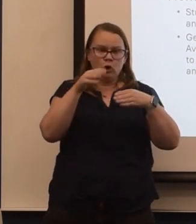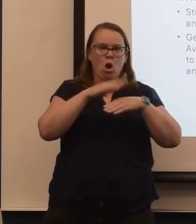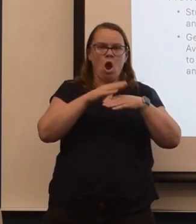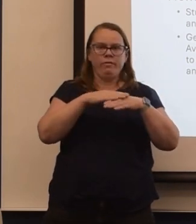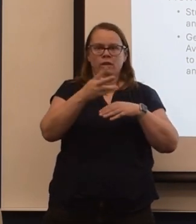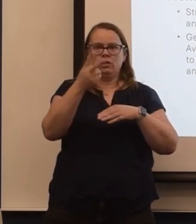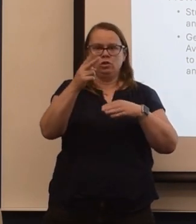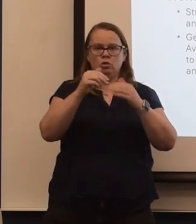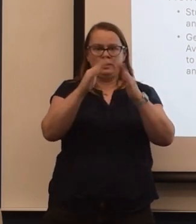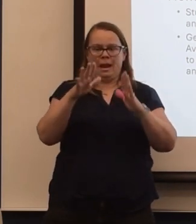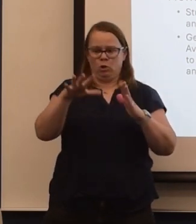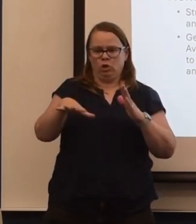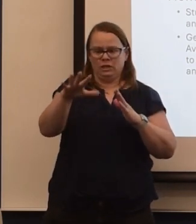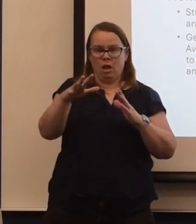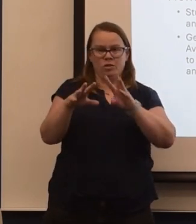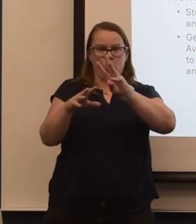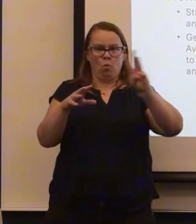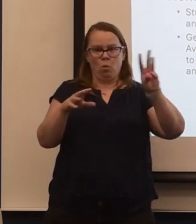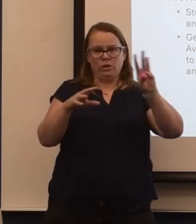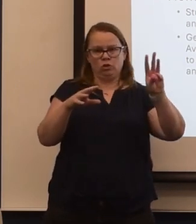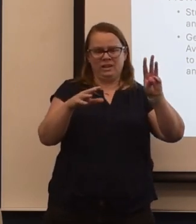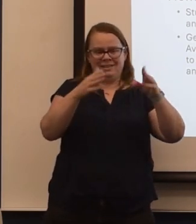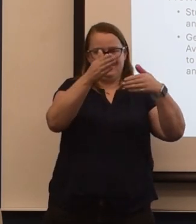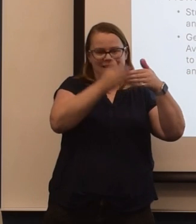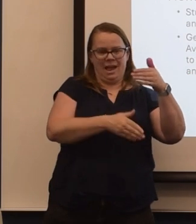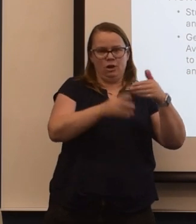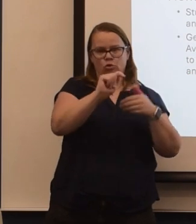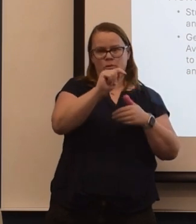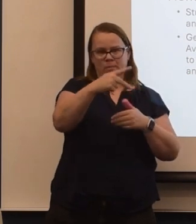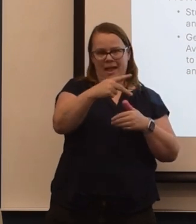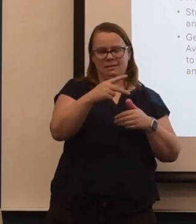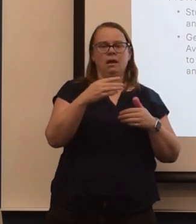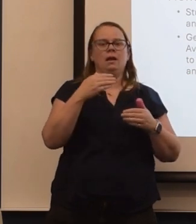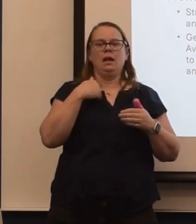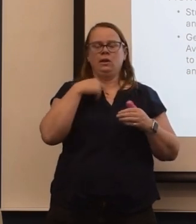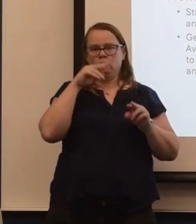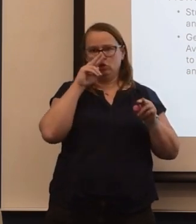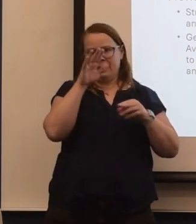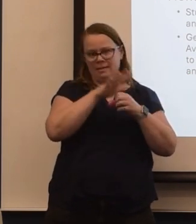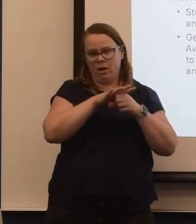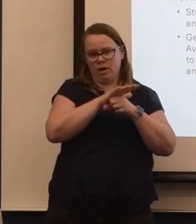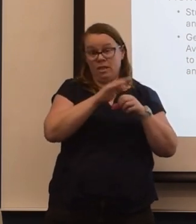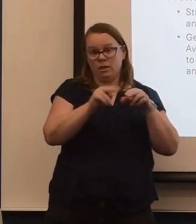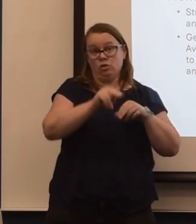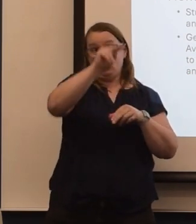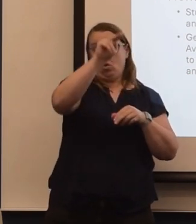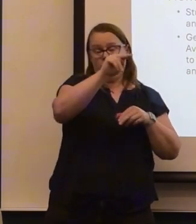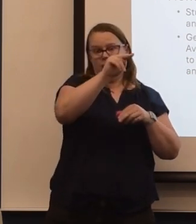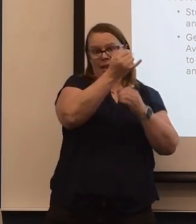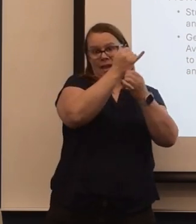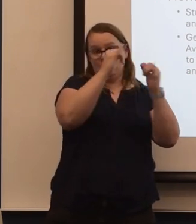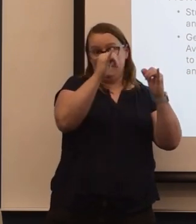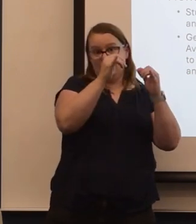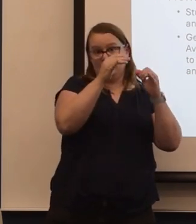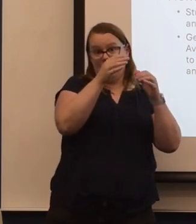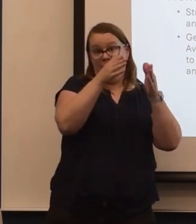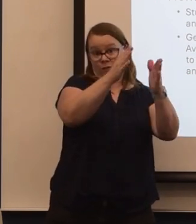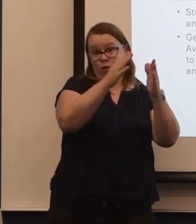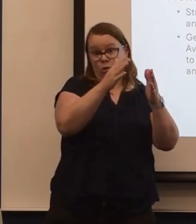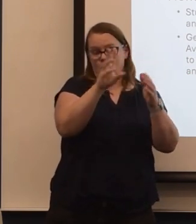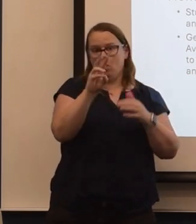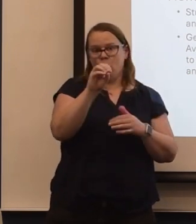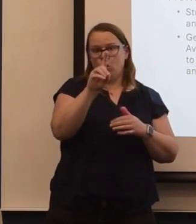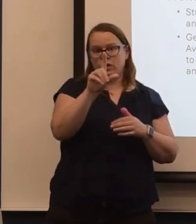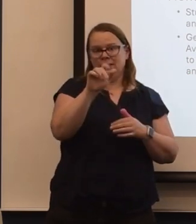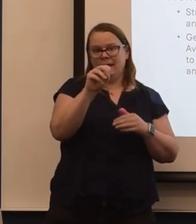the western side of Truman Plaza, and it's generally looking at the area that is on the north, Independence Avenue, Woodland